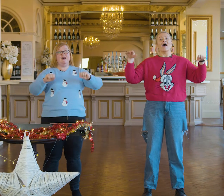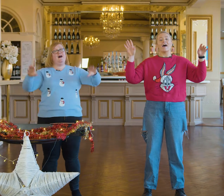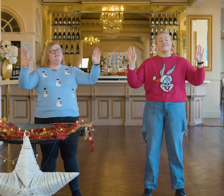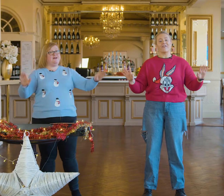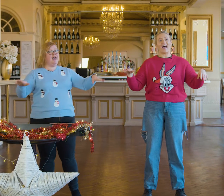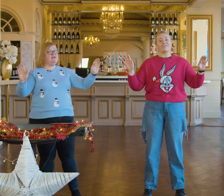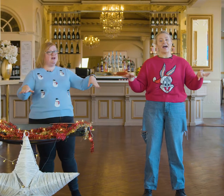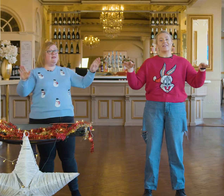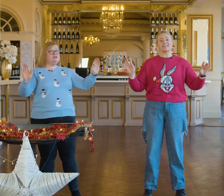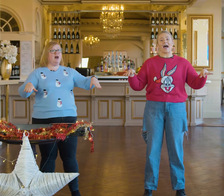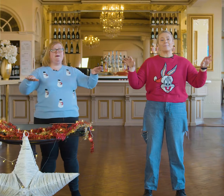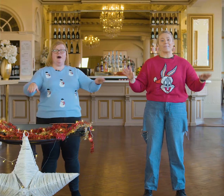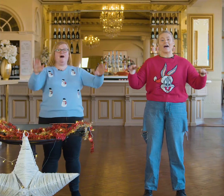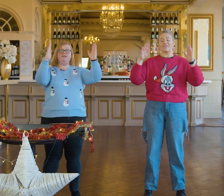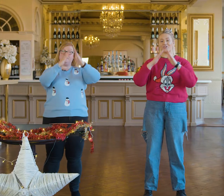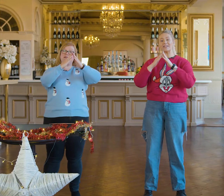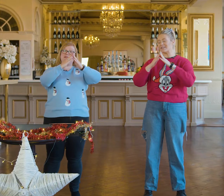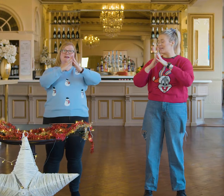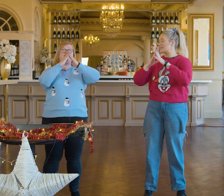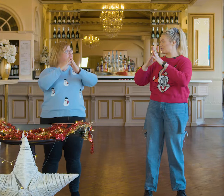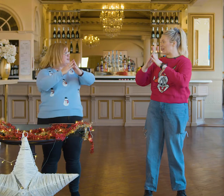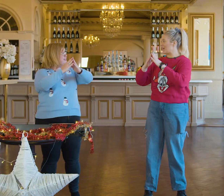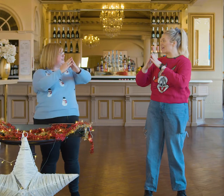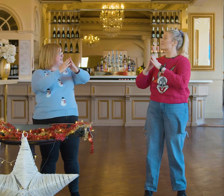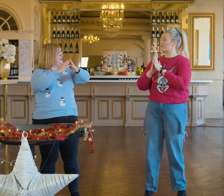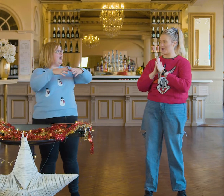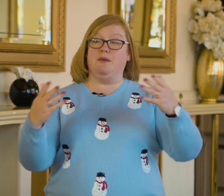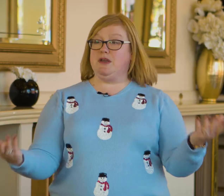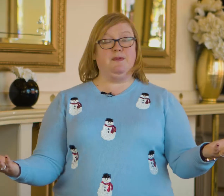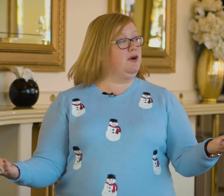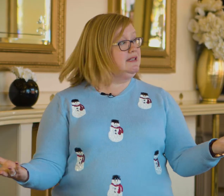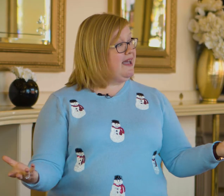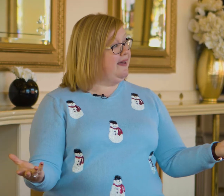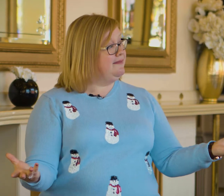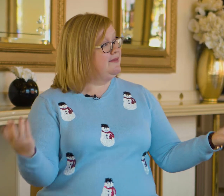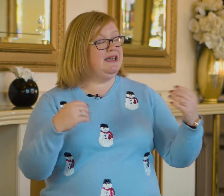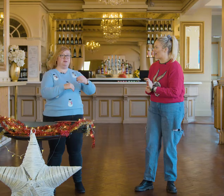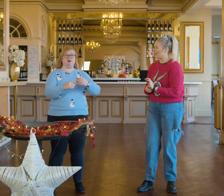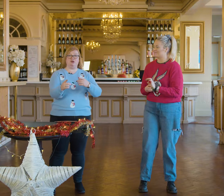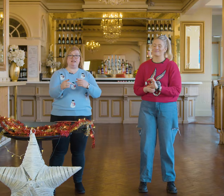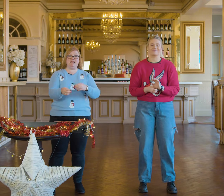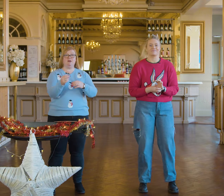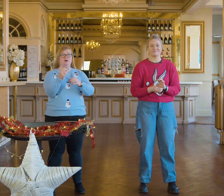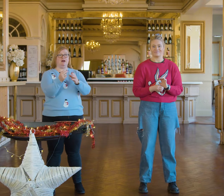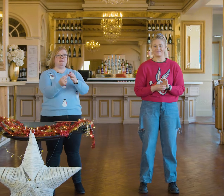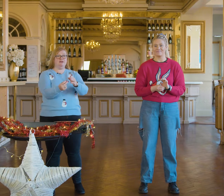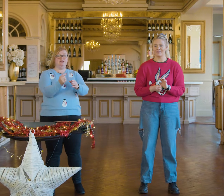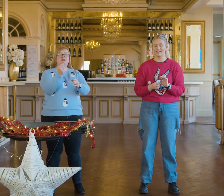a fairy on the top of the Christmas tree. And we can put it all together. Here we go. Ready? 1,